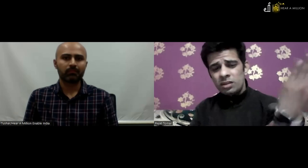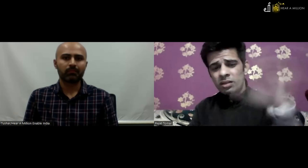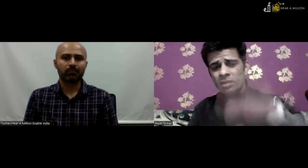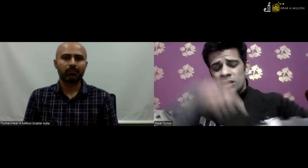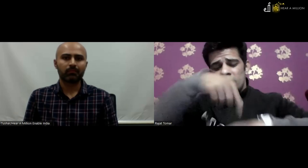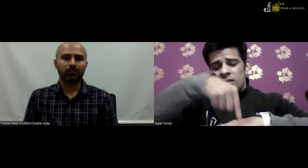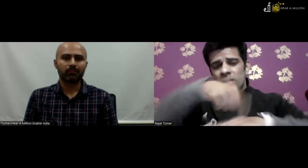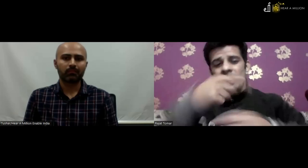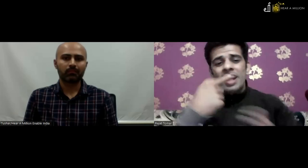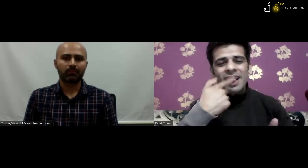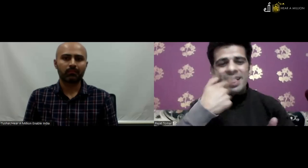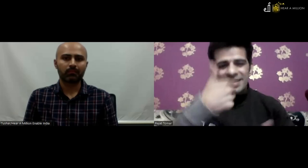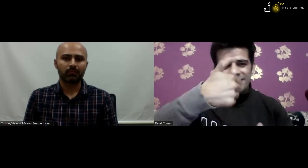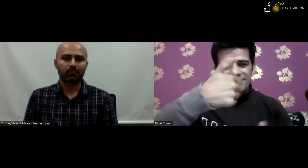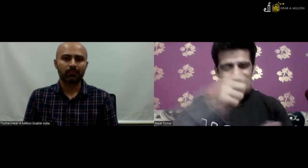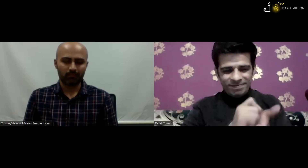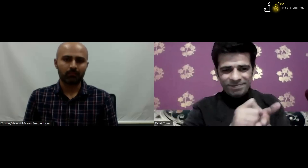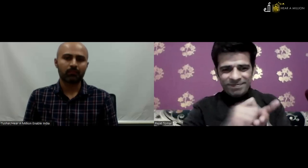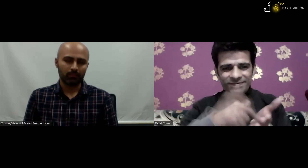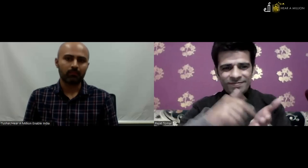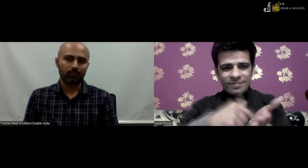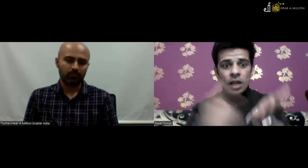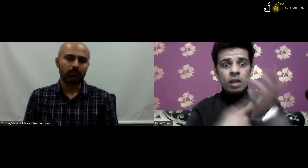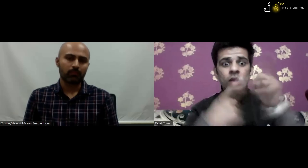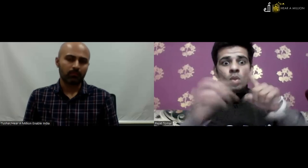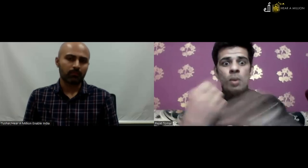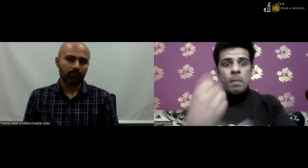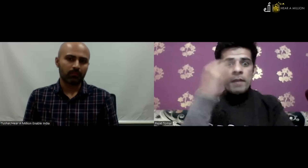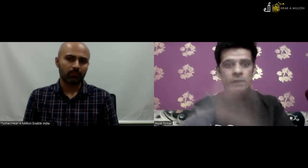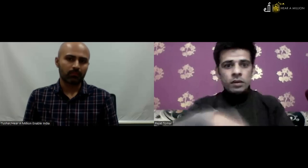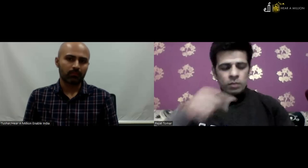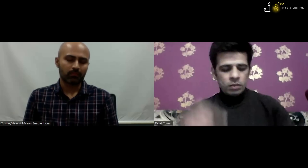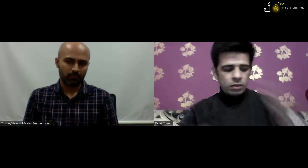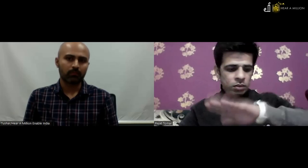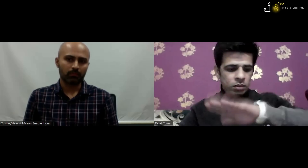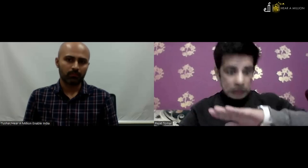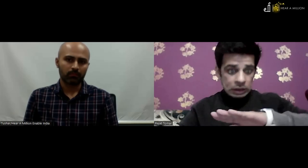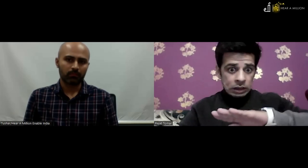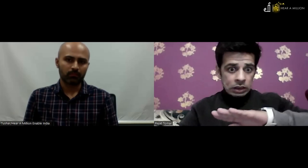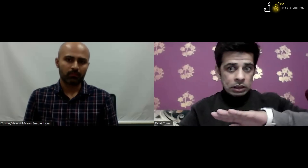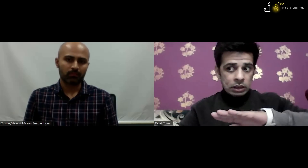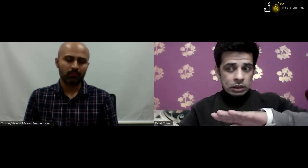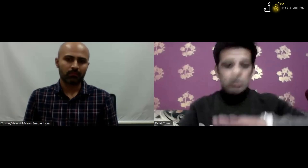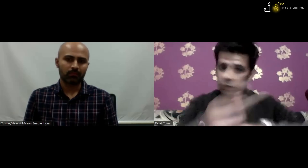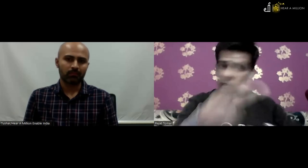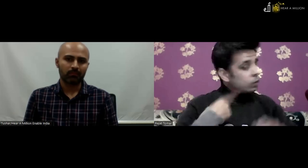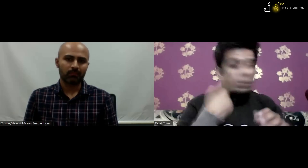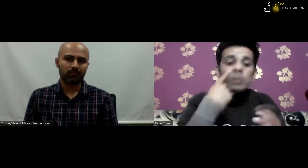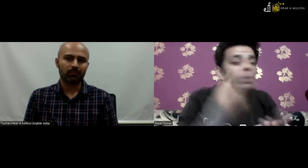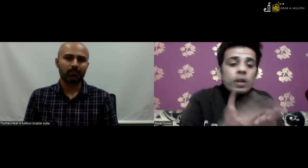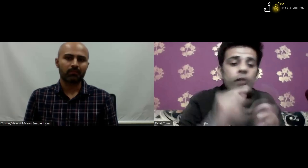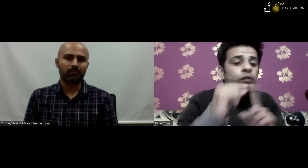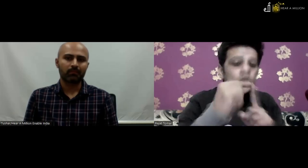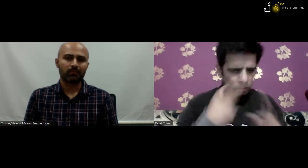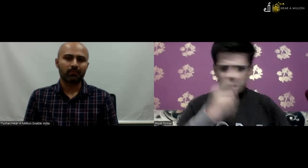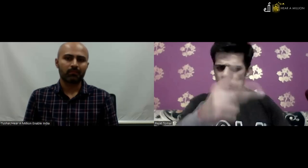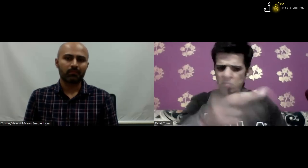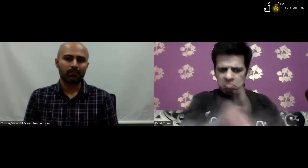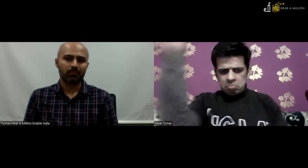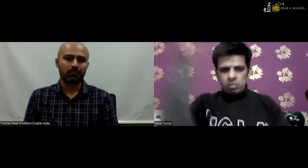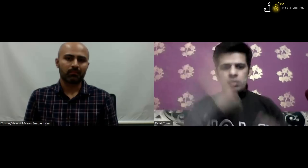done today. The staff told me that, yeah, you are a deaf person, you are not allowed to. I told them, see,